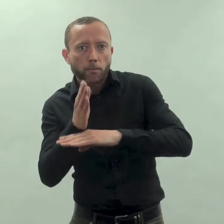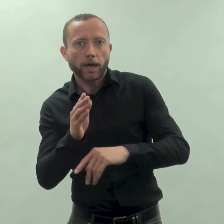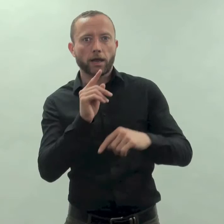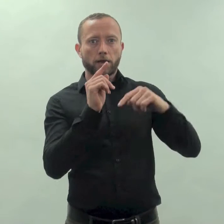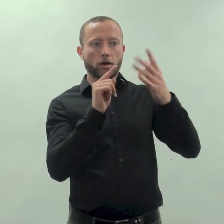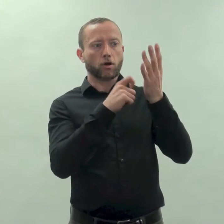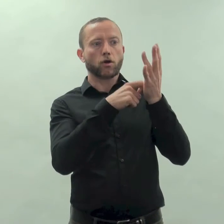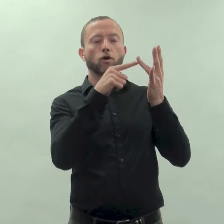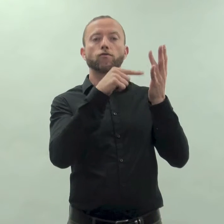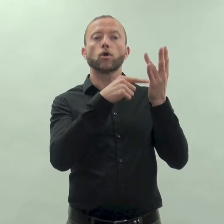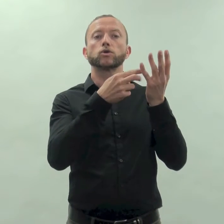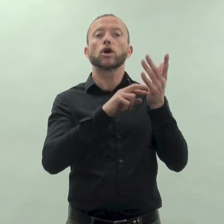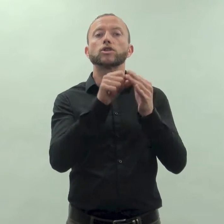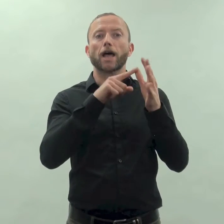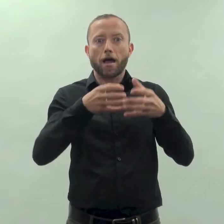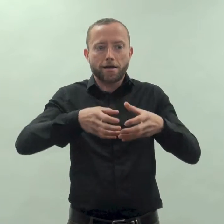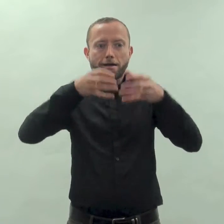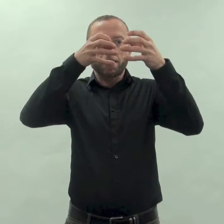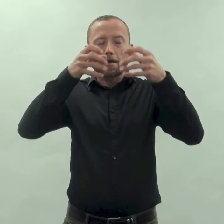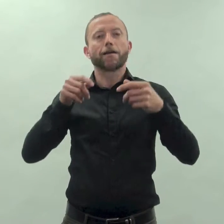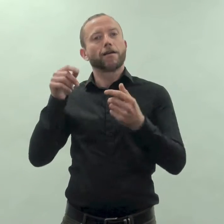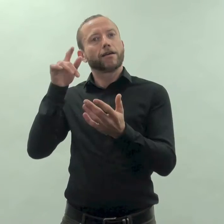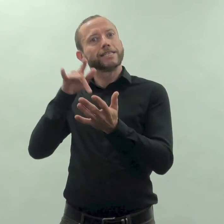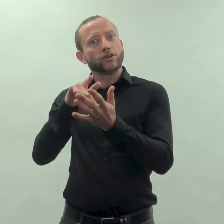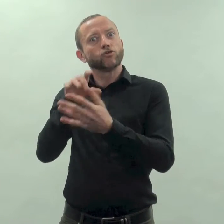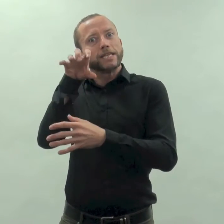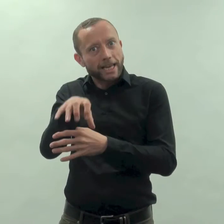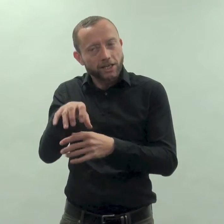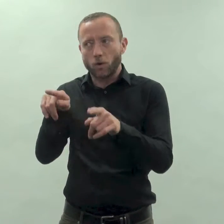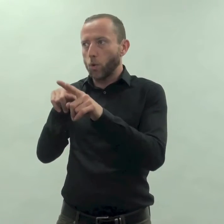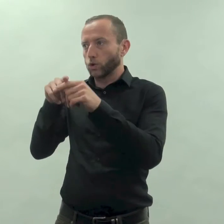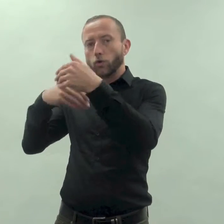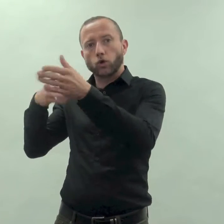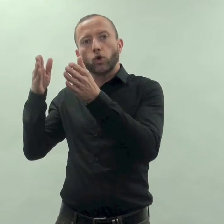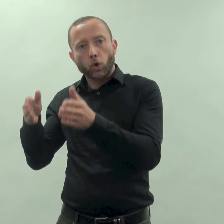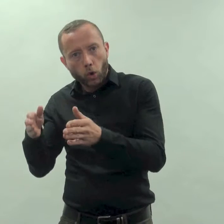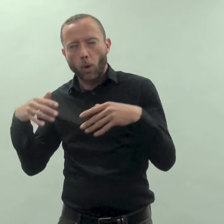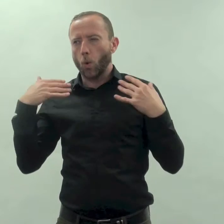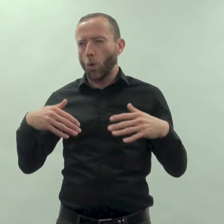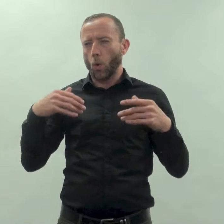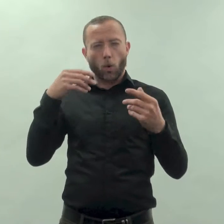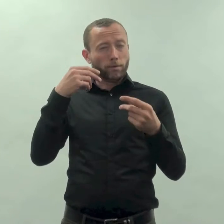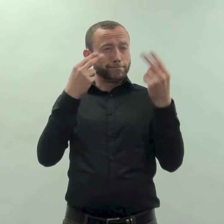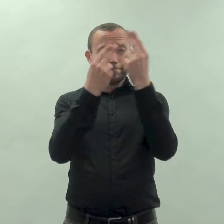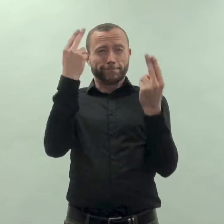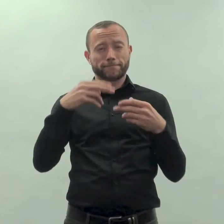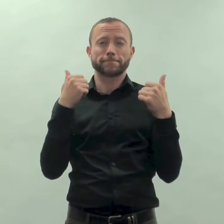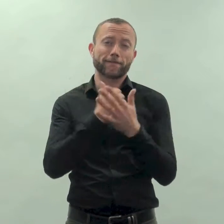the Library, Rotunda, Grand Central and the Cube, have been produced in